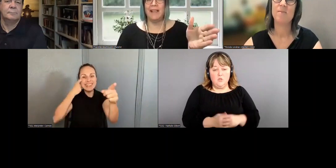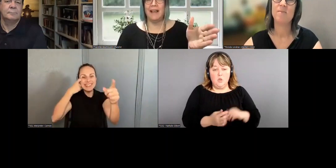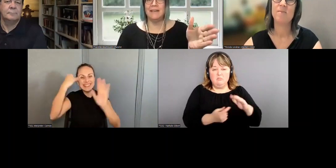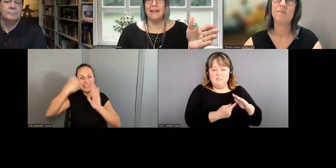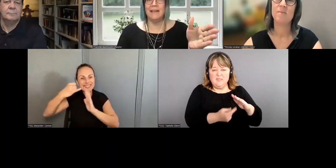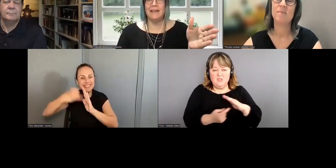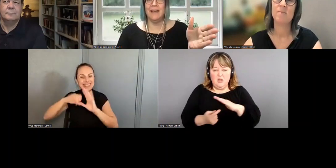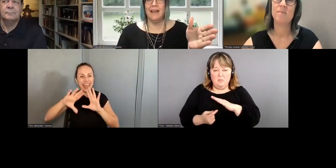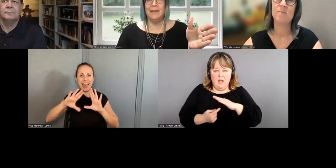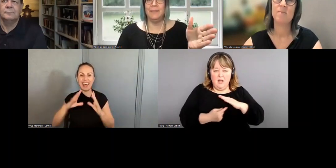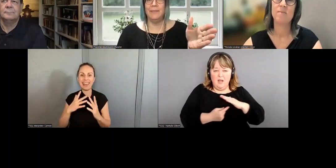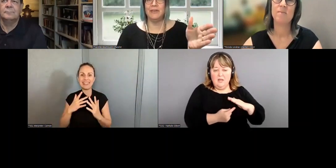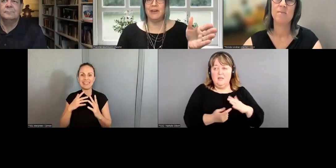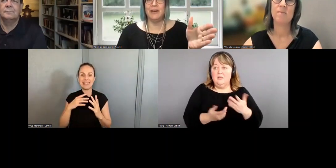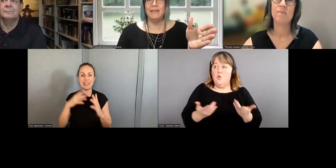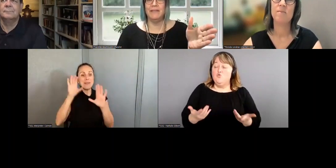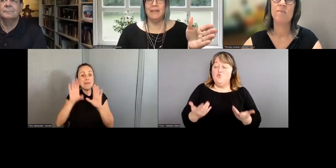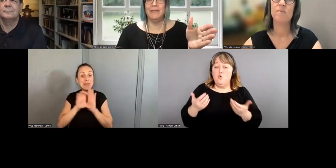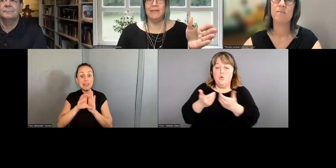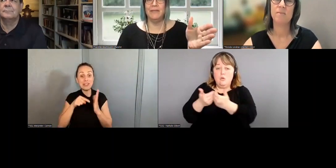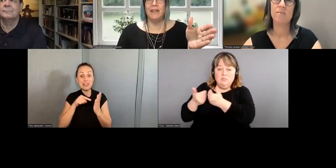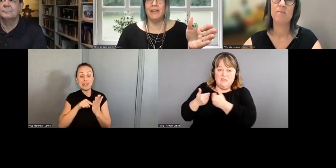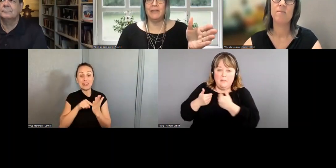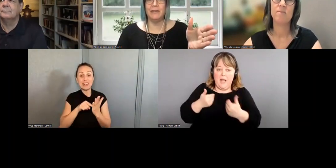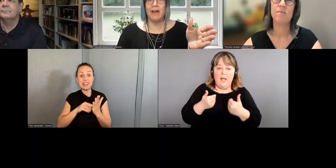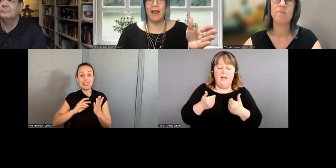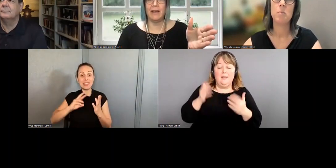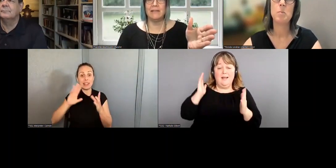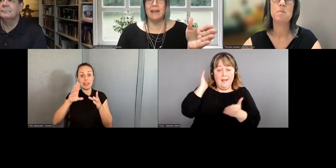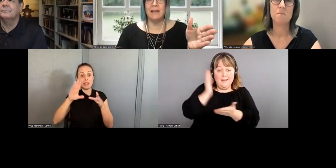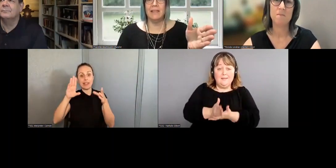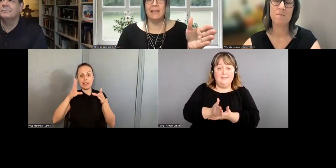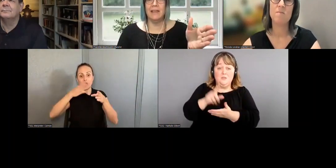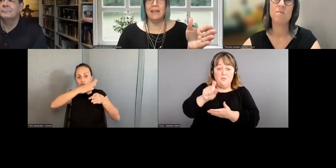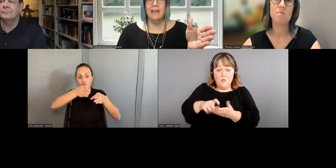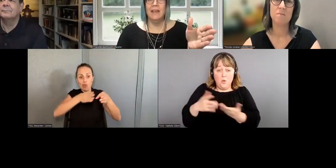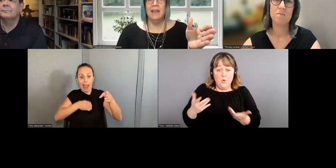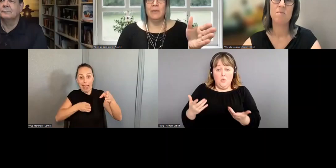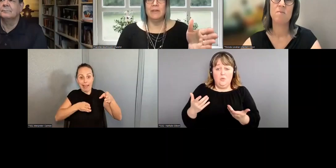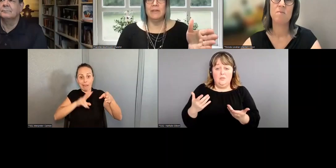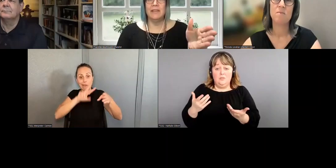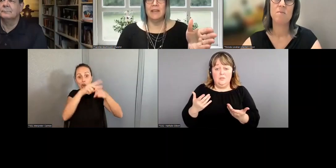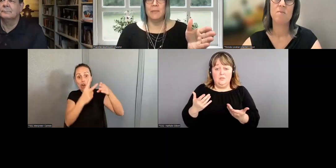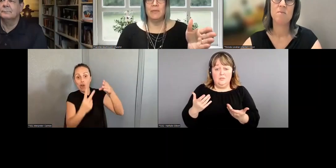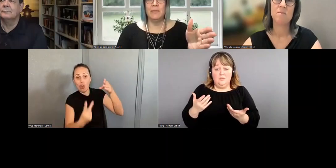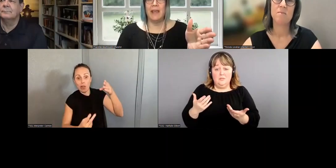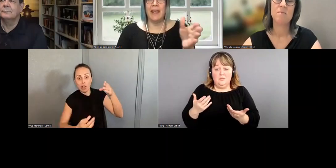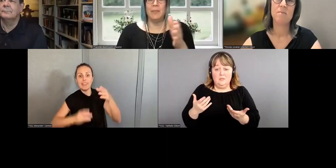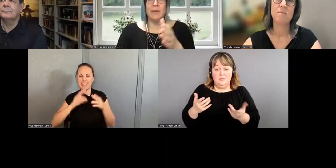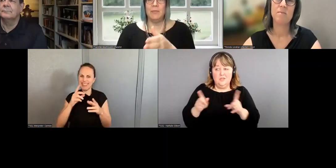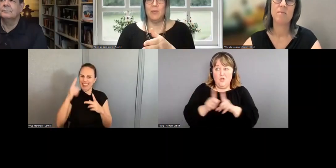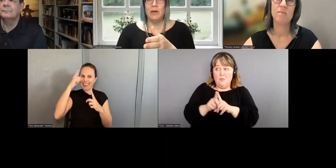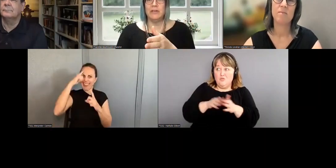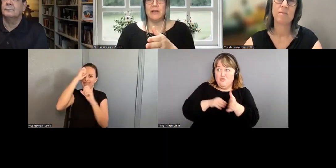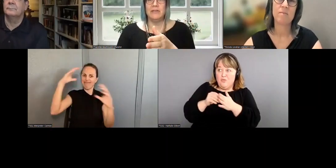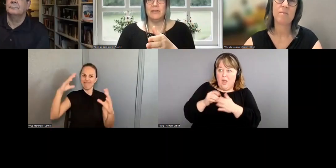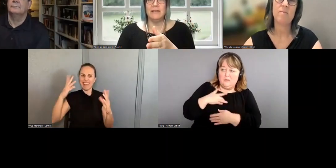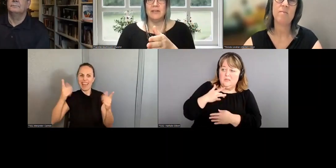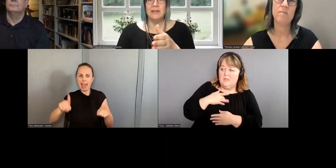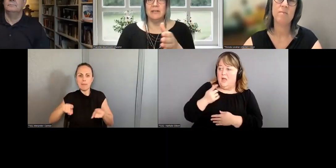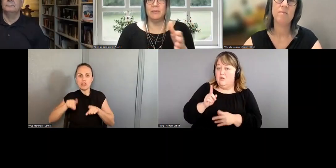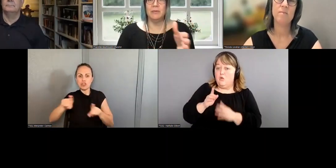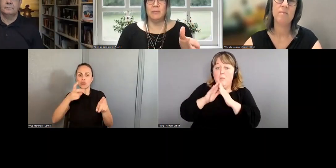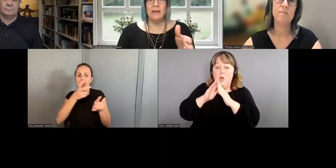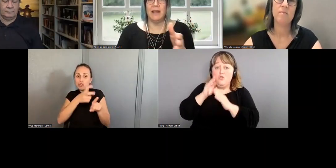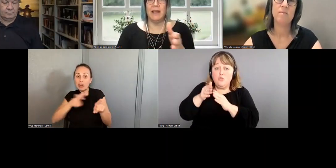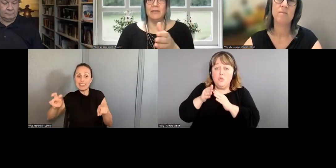that classic picture of falling through the cracks. And I think we used to think about that happening more during